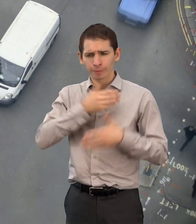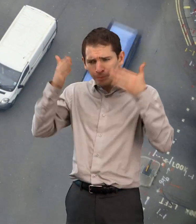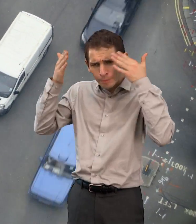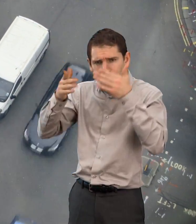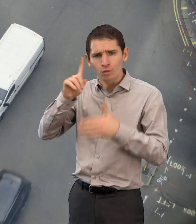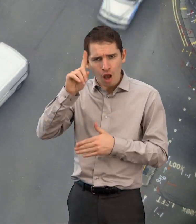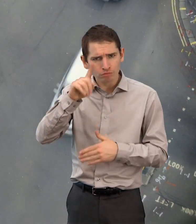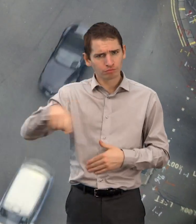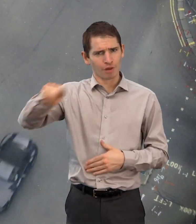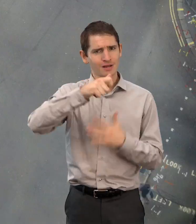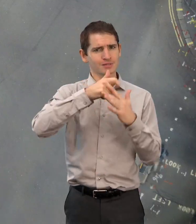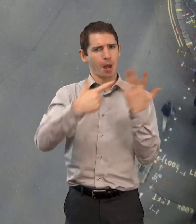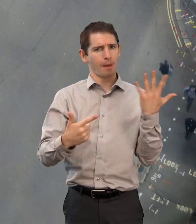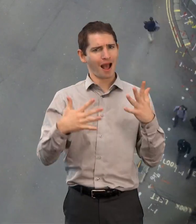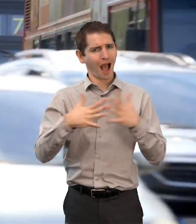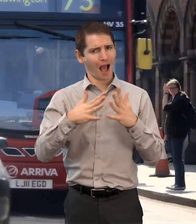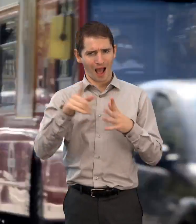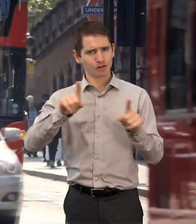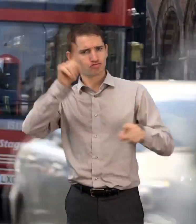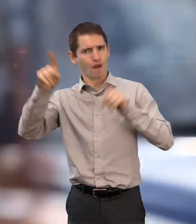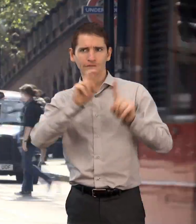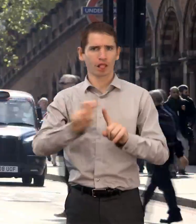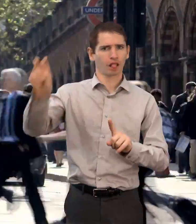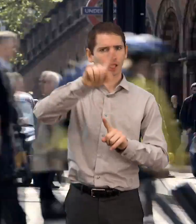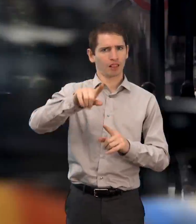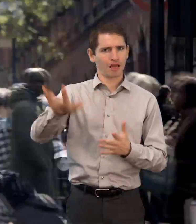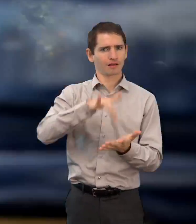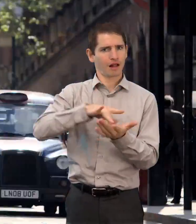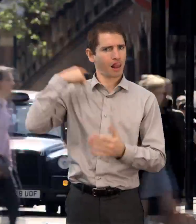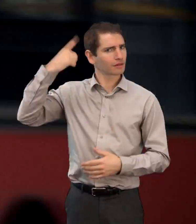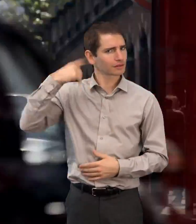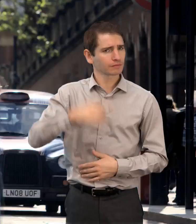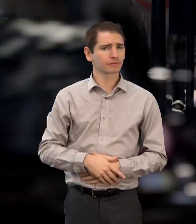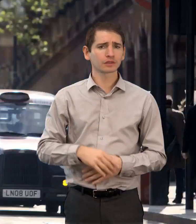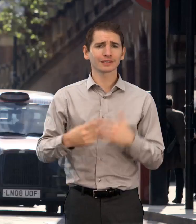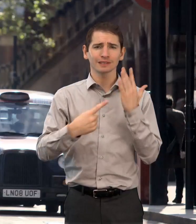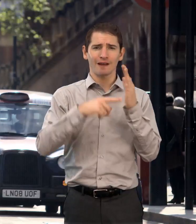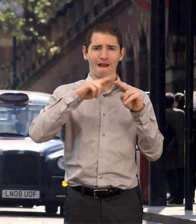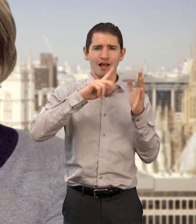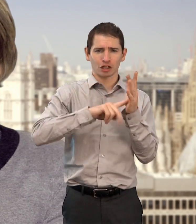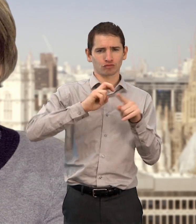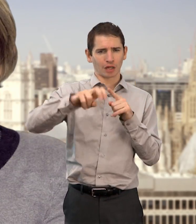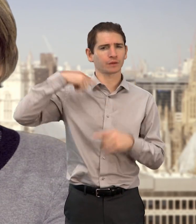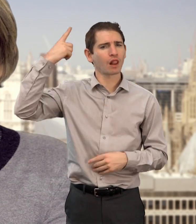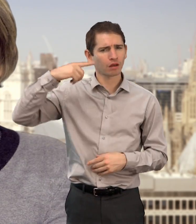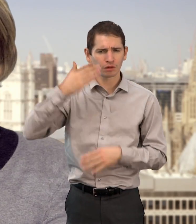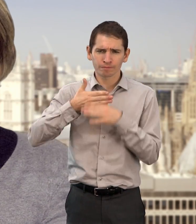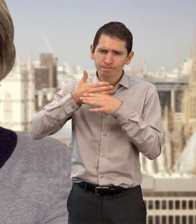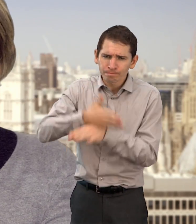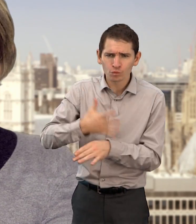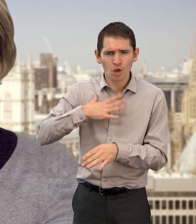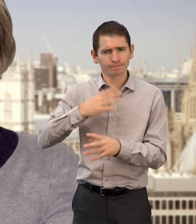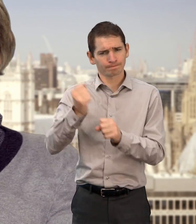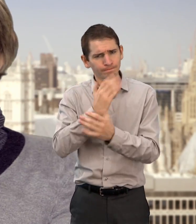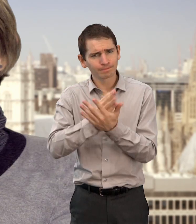of my main areas of focus is how disabled people are able to travel around the capital. TfL is working hard